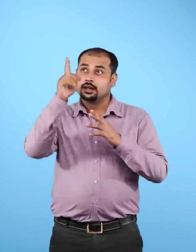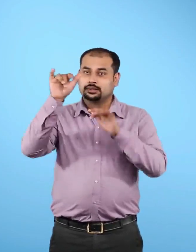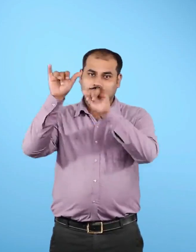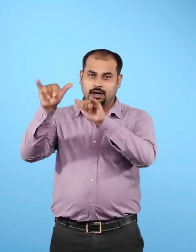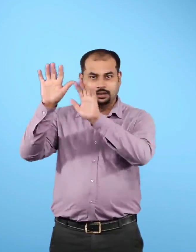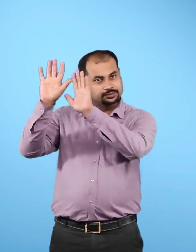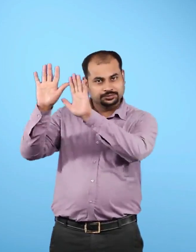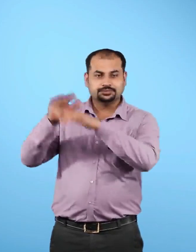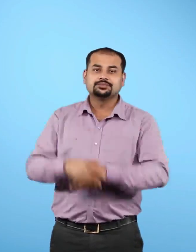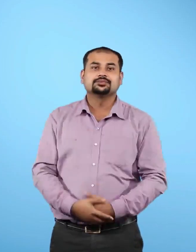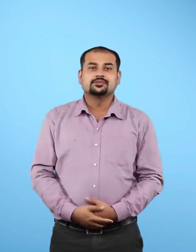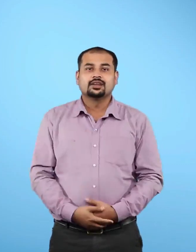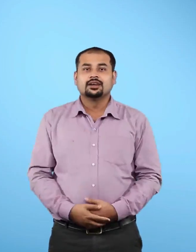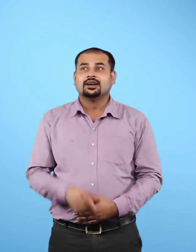$10 as a gift.